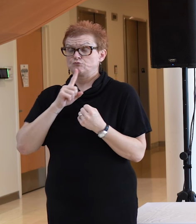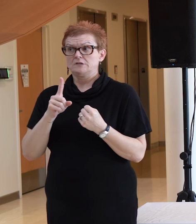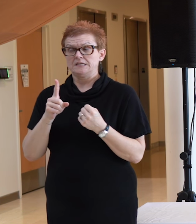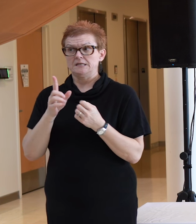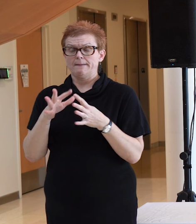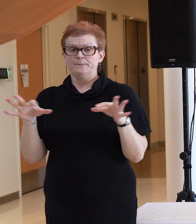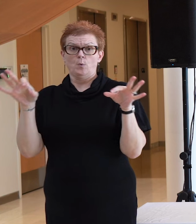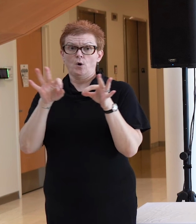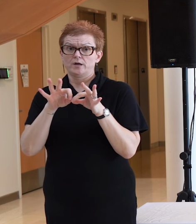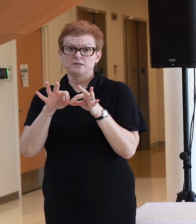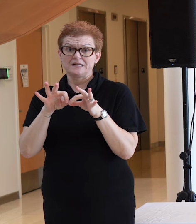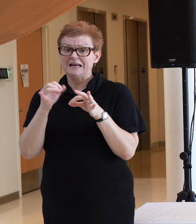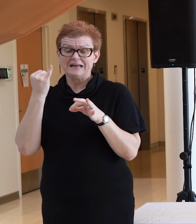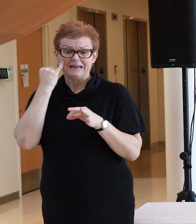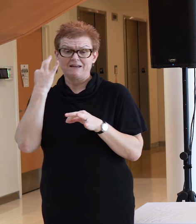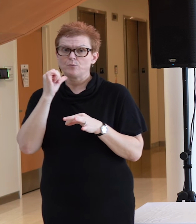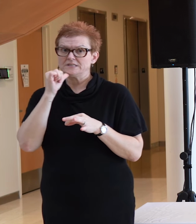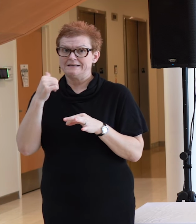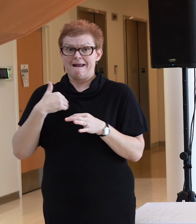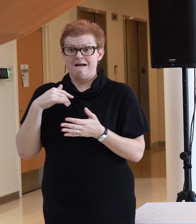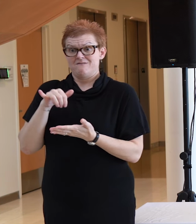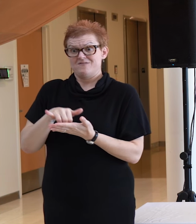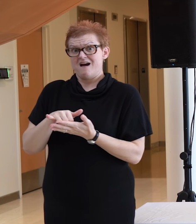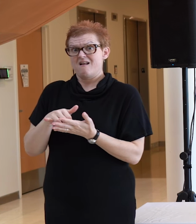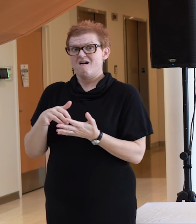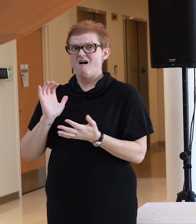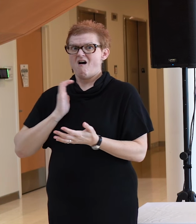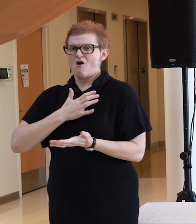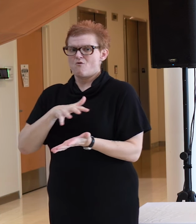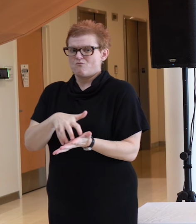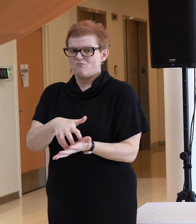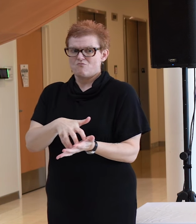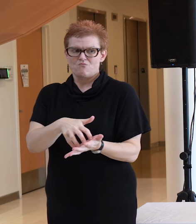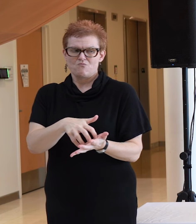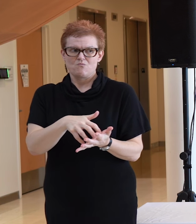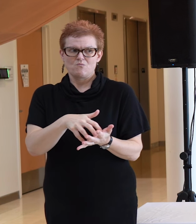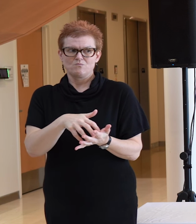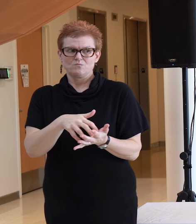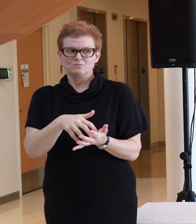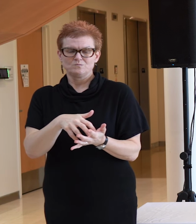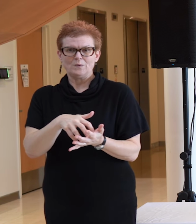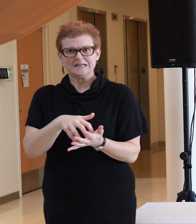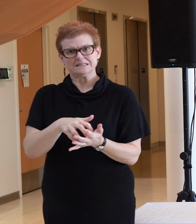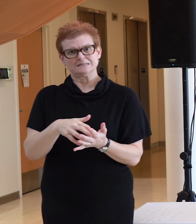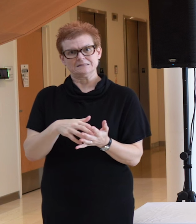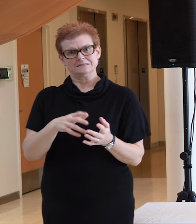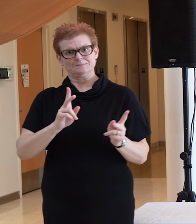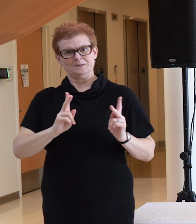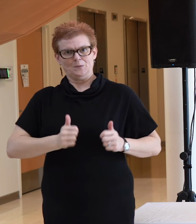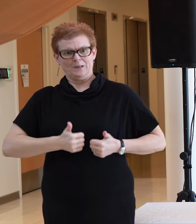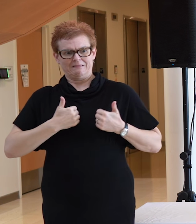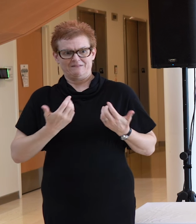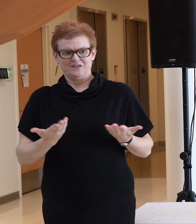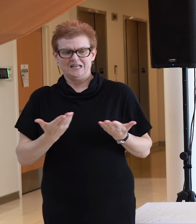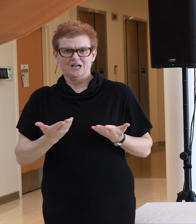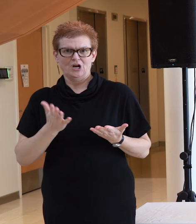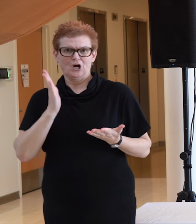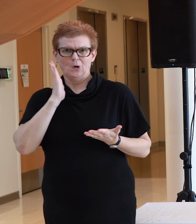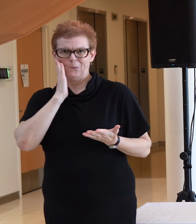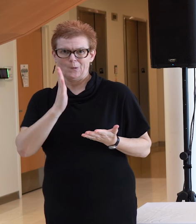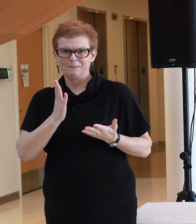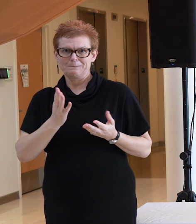without public health departments, our most vulnerable residents would have no access to health care. Outcomes would worsen,